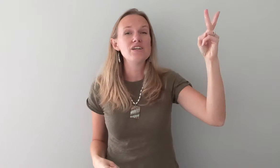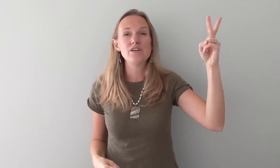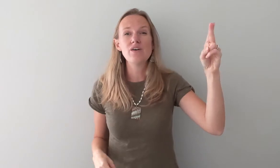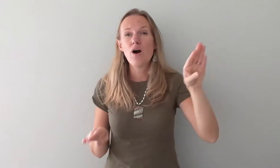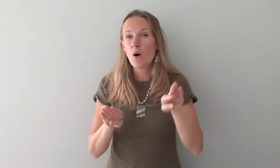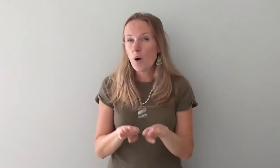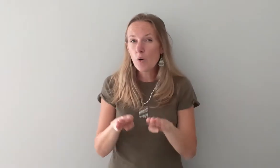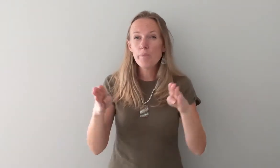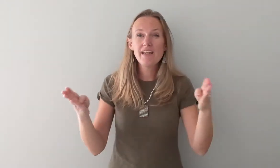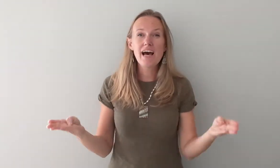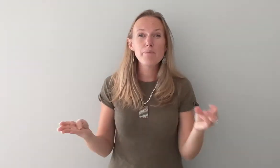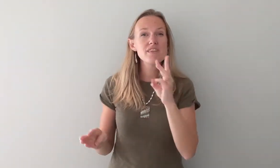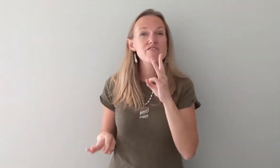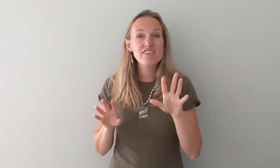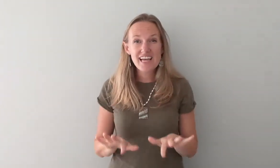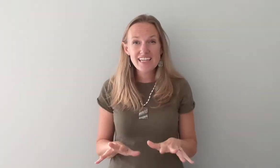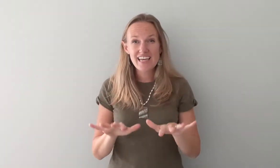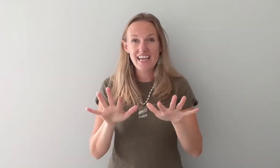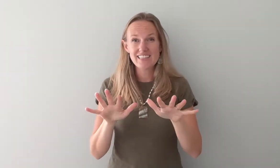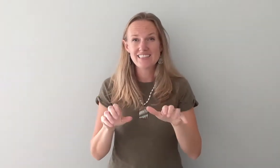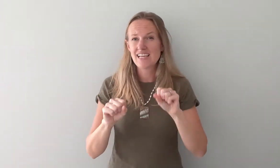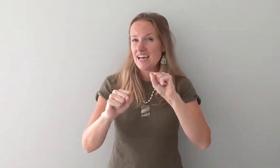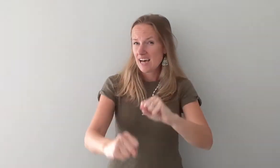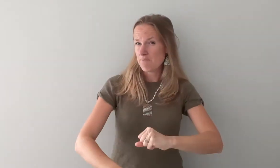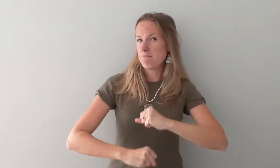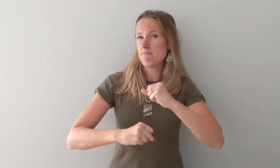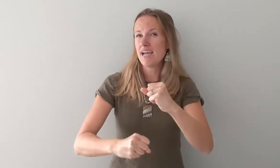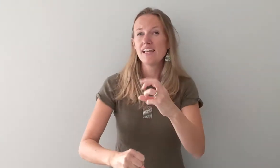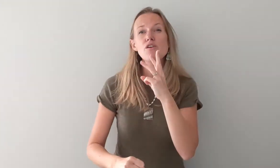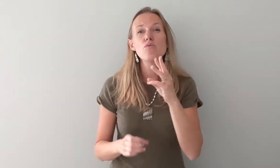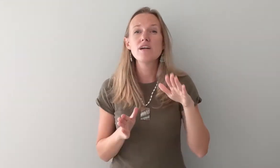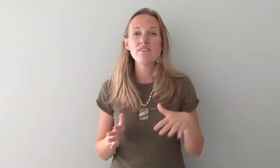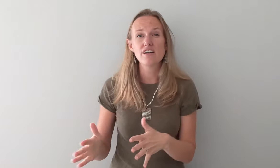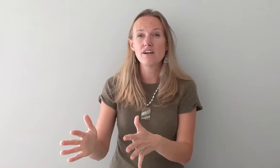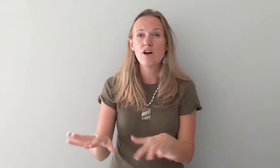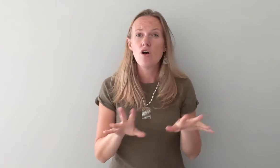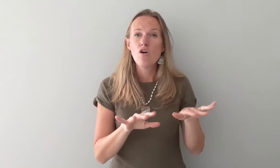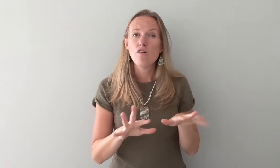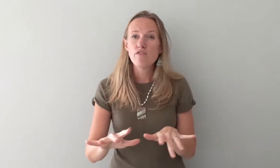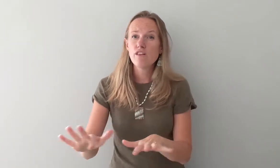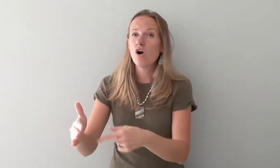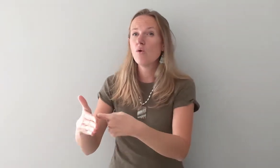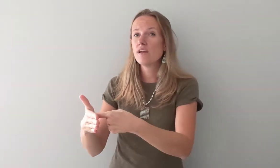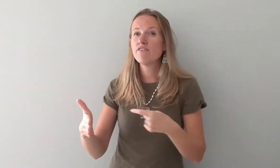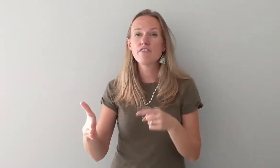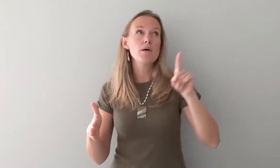you. Open up the floodgates, a mighty river flowing from